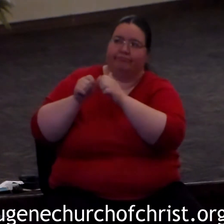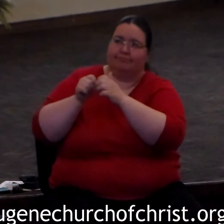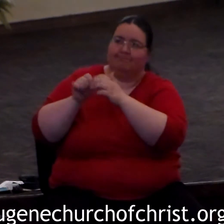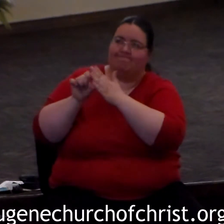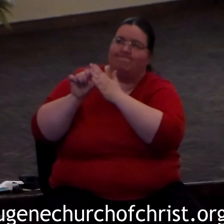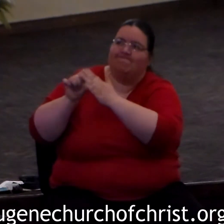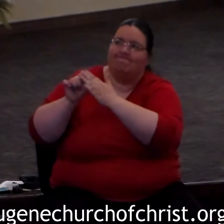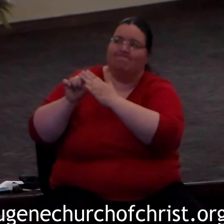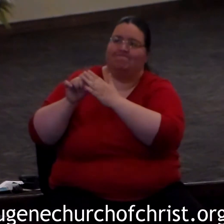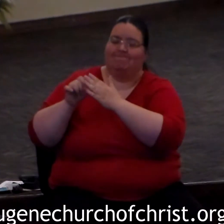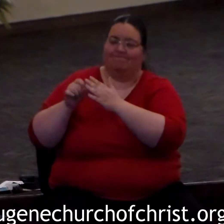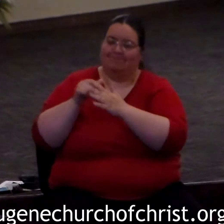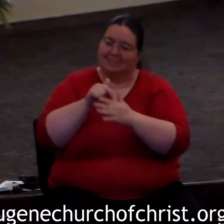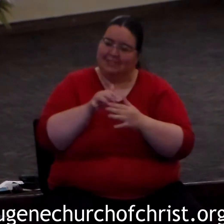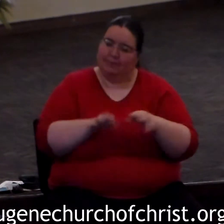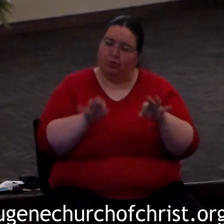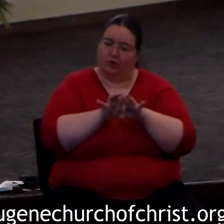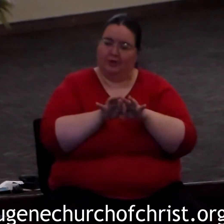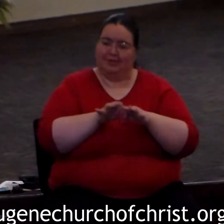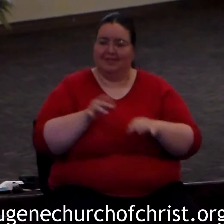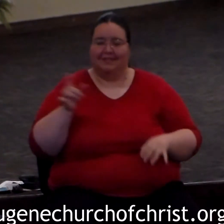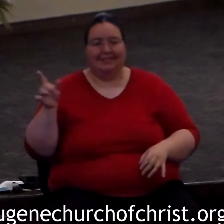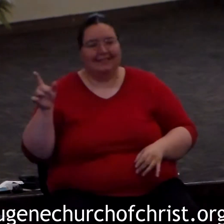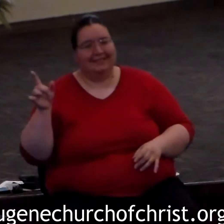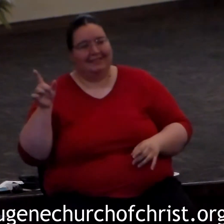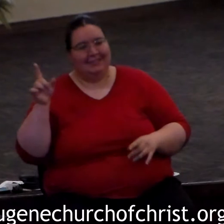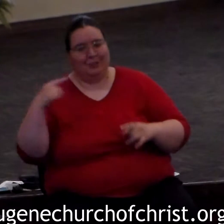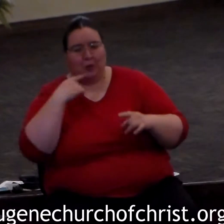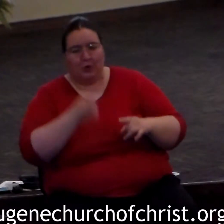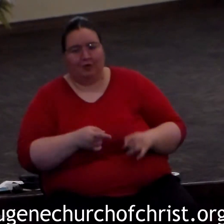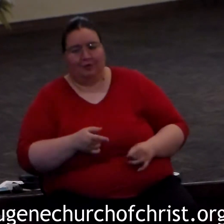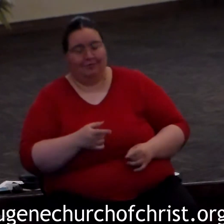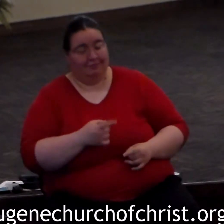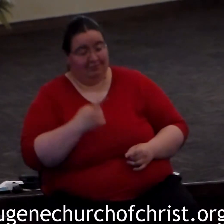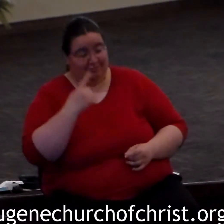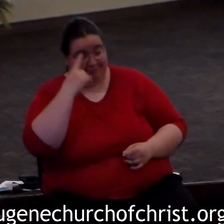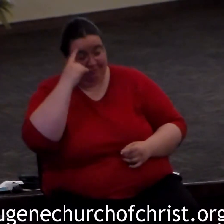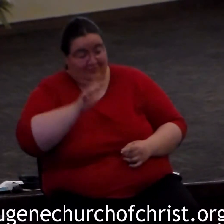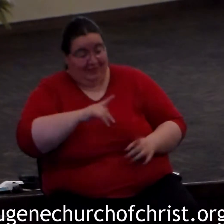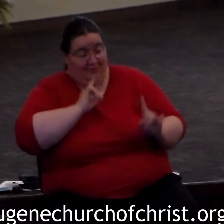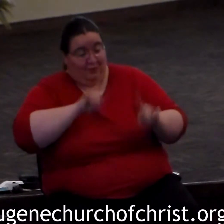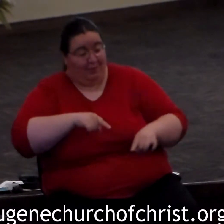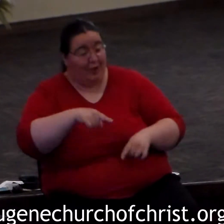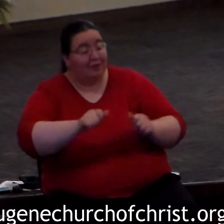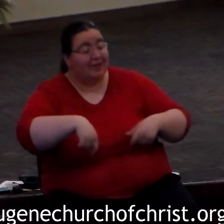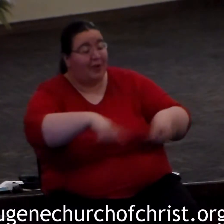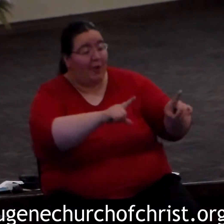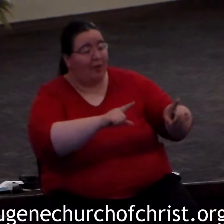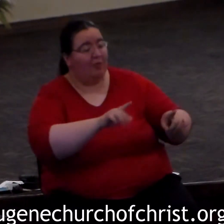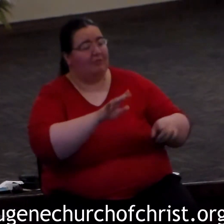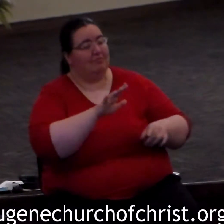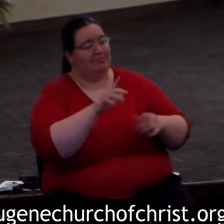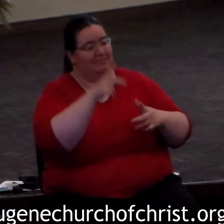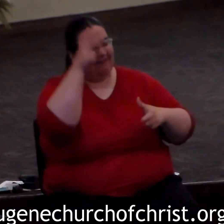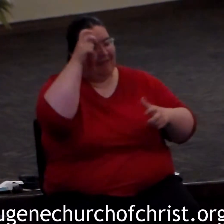her, "For such a reply you may go. The demon has left your daughter." She went home and found her child lying on the bed and the demon